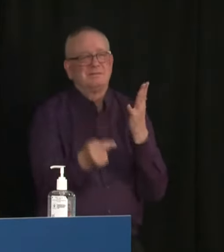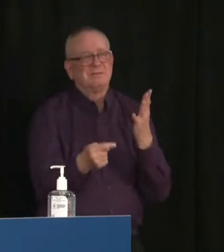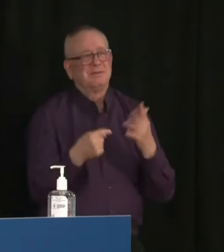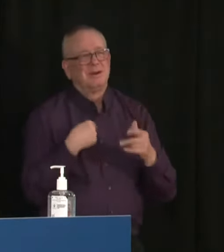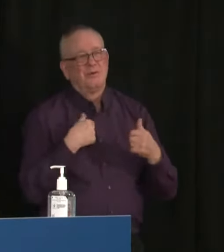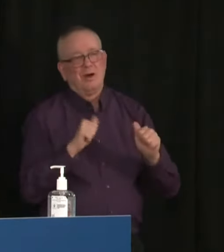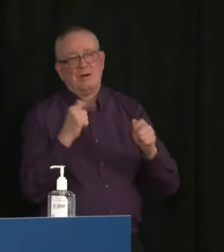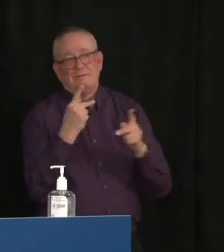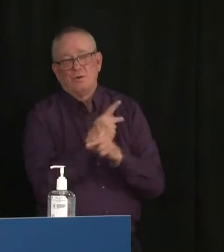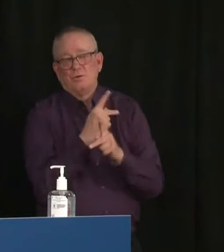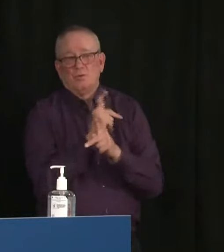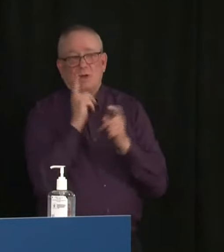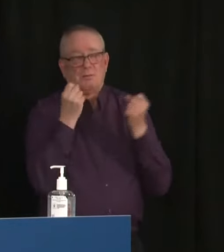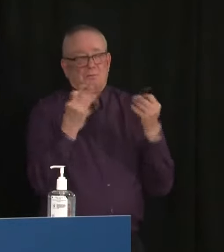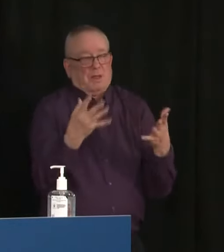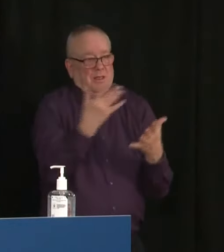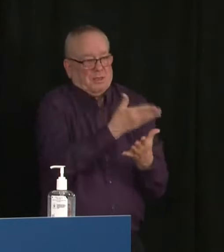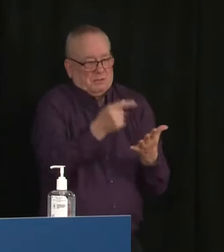Johnson, Edmonton Journal.